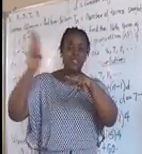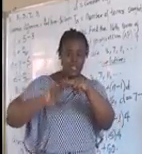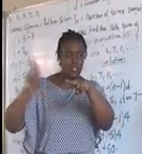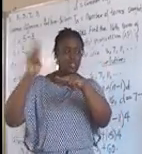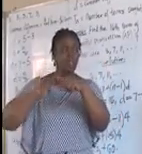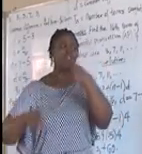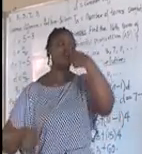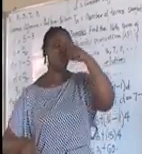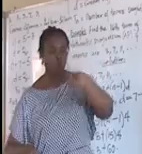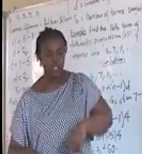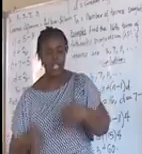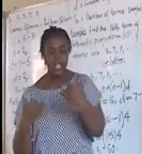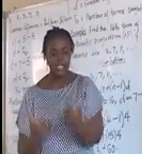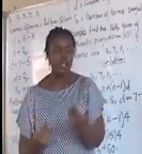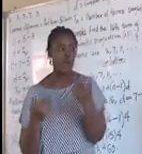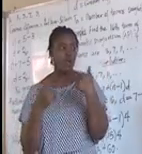sequence in a decreasing order?